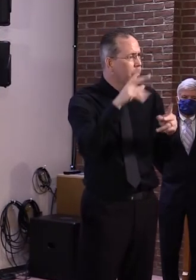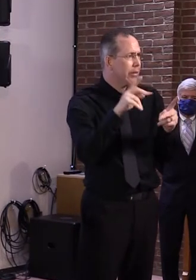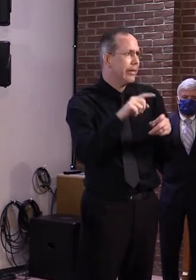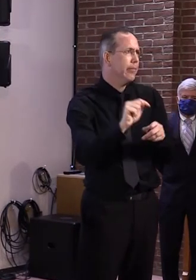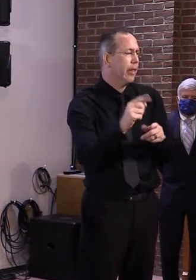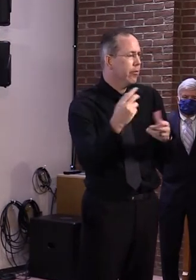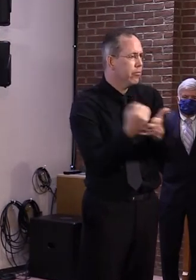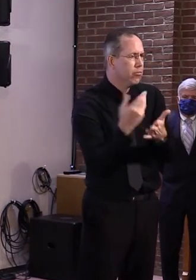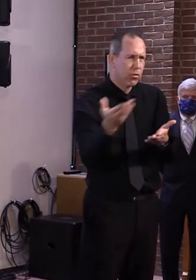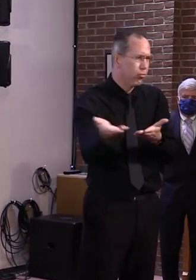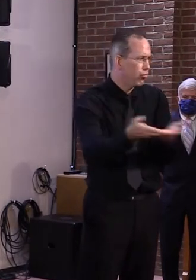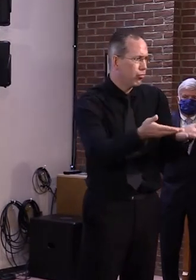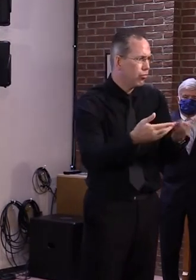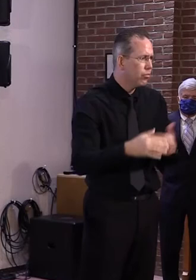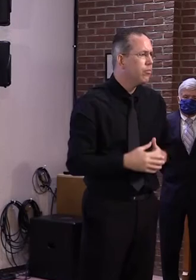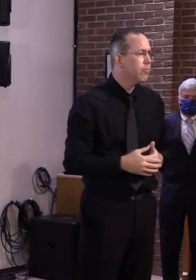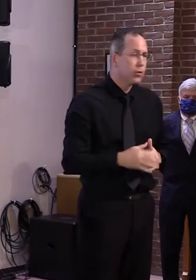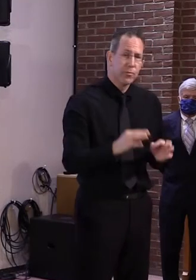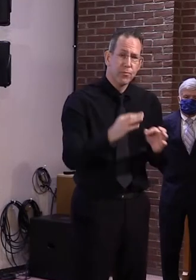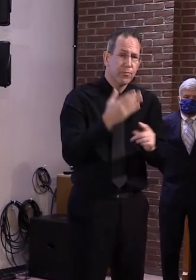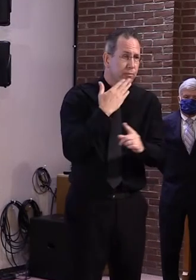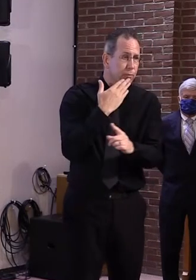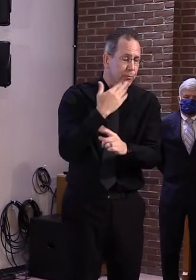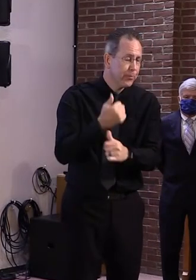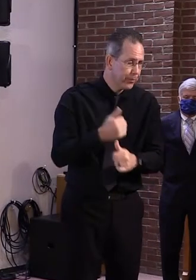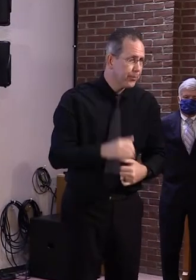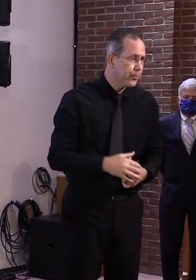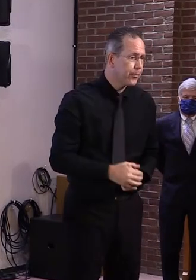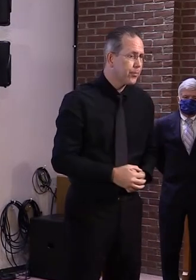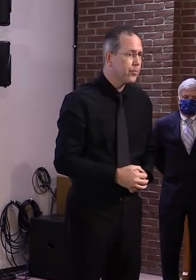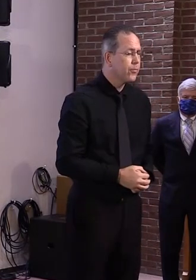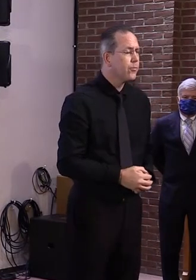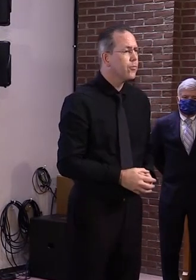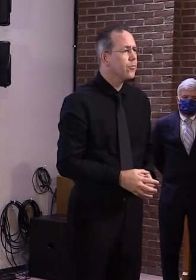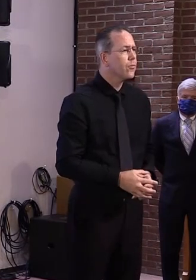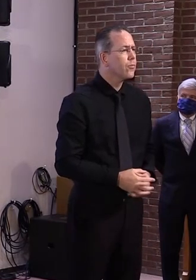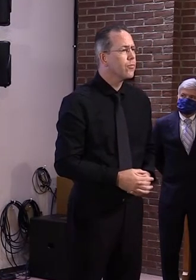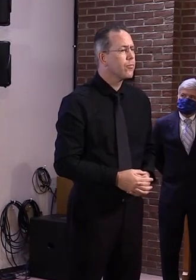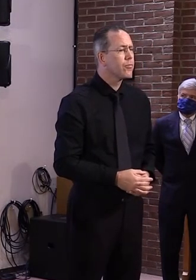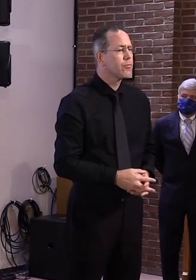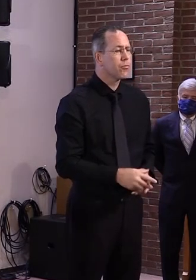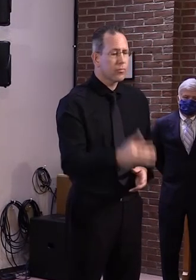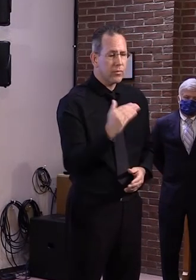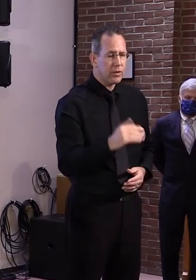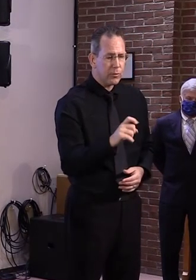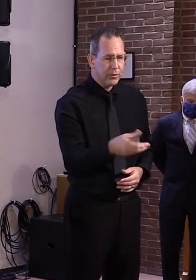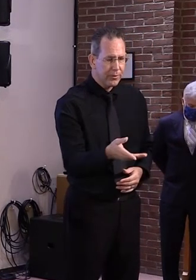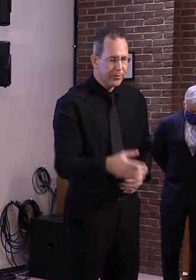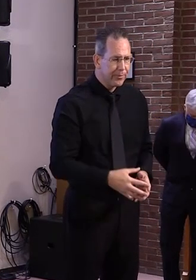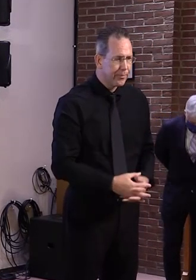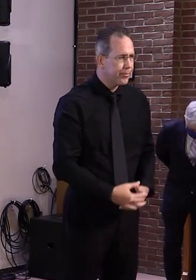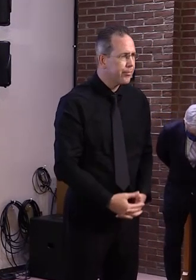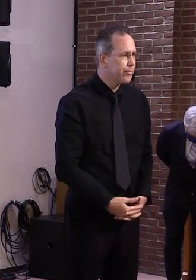Okay. Thanks to everybody. All right. Riley, Burlington Free Press.